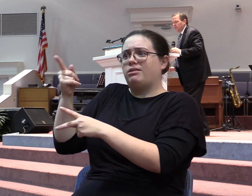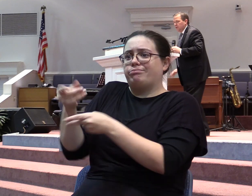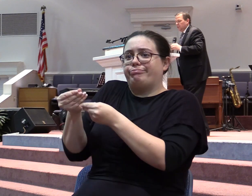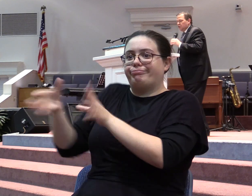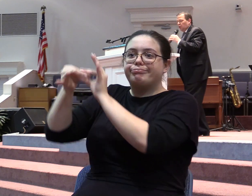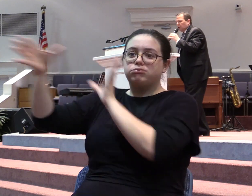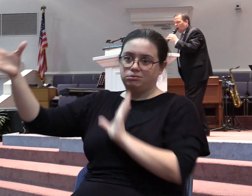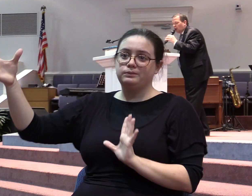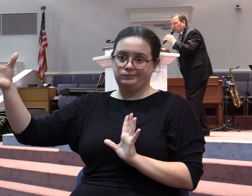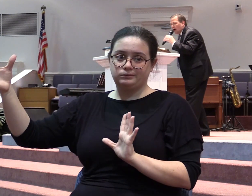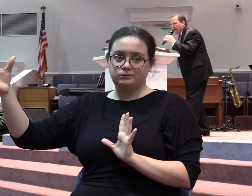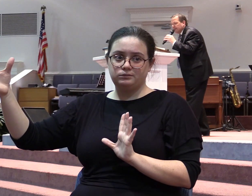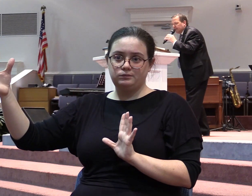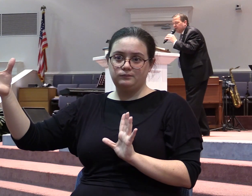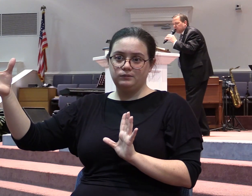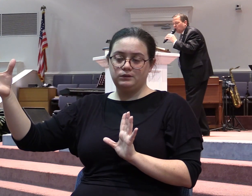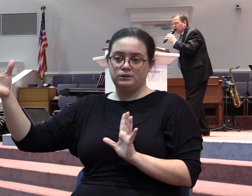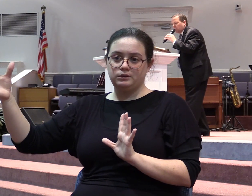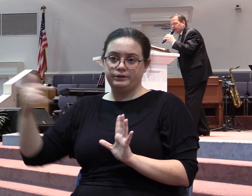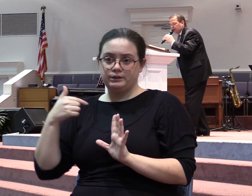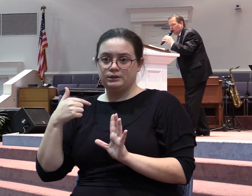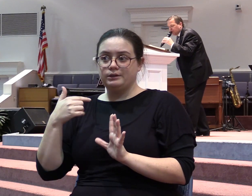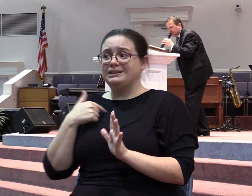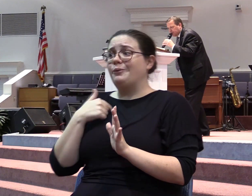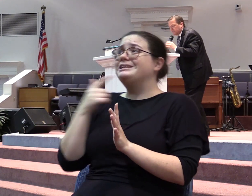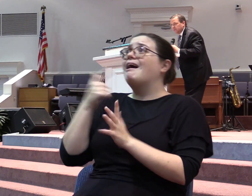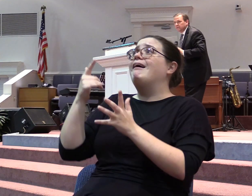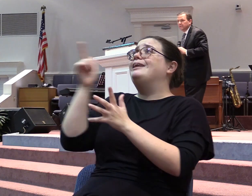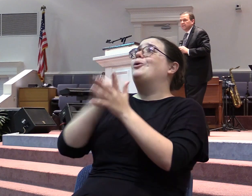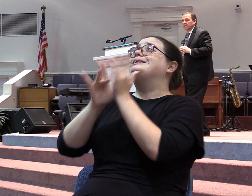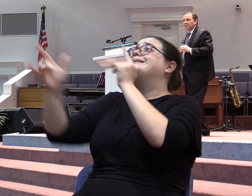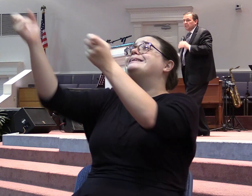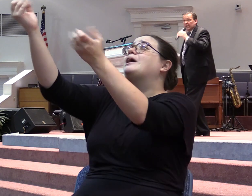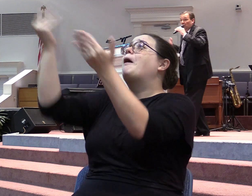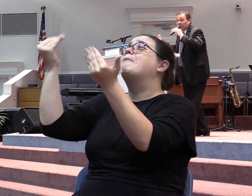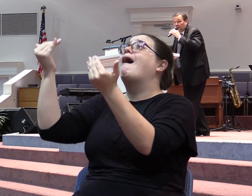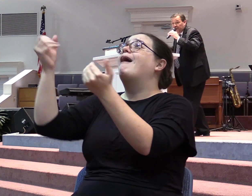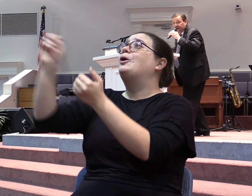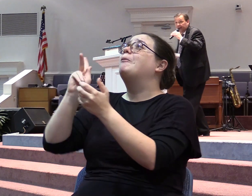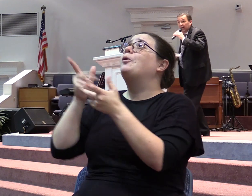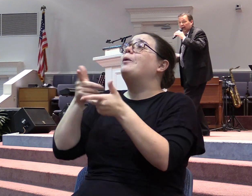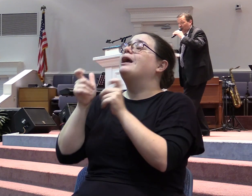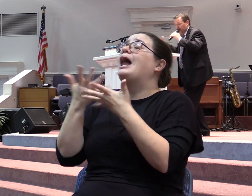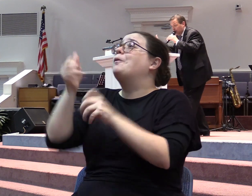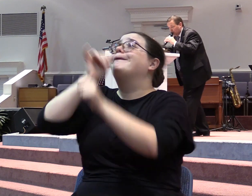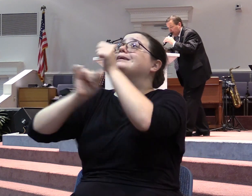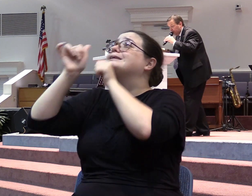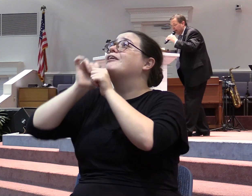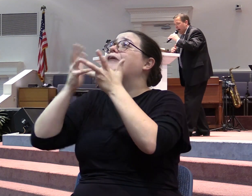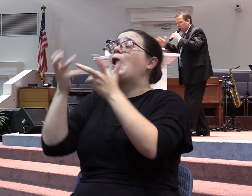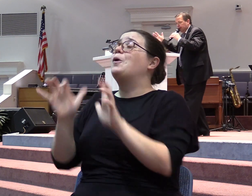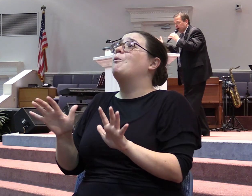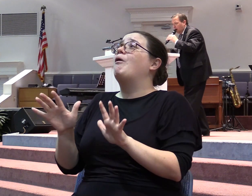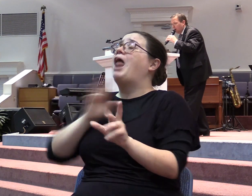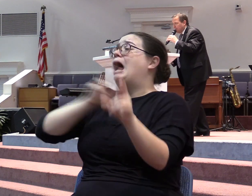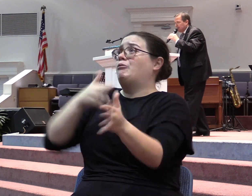So the carnal cries, even so come quickly, Lord Jesus. Because I don't want to go through anything. I don't want any more suffering.